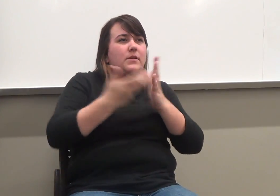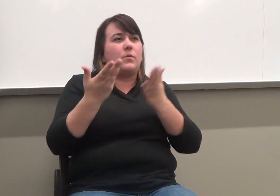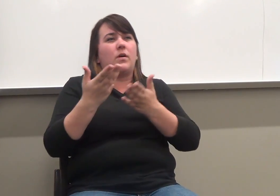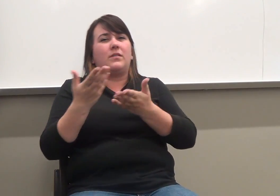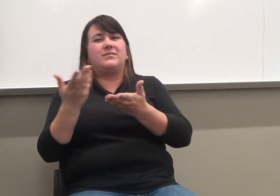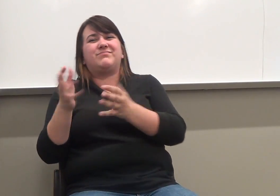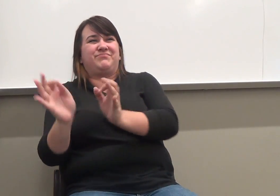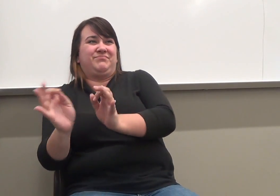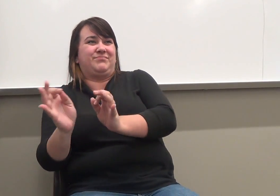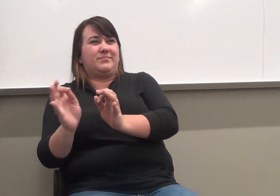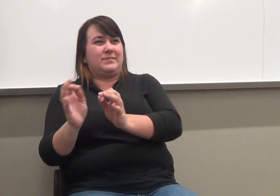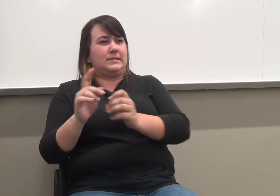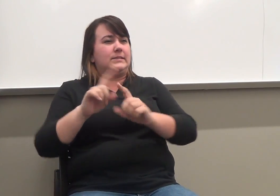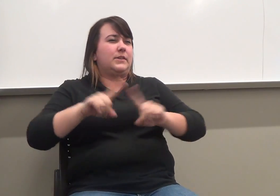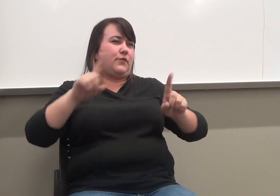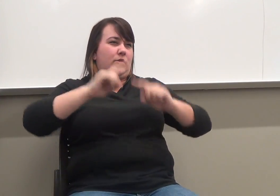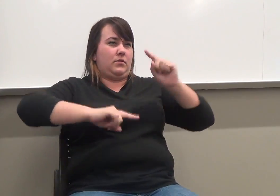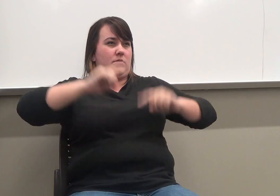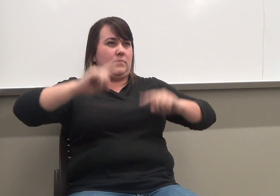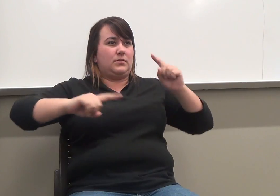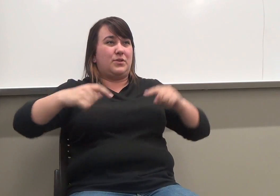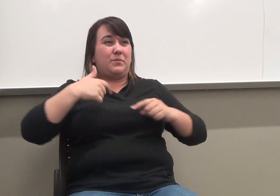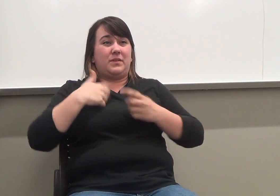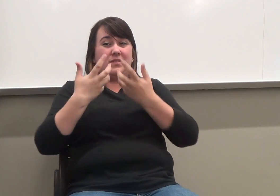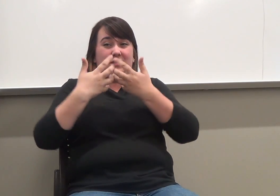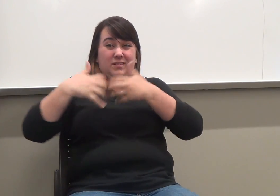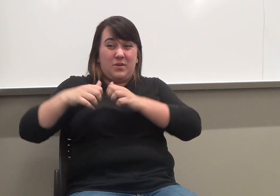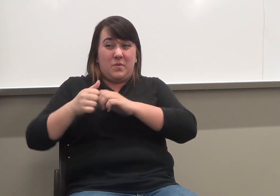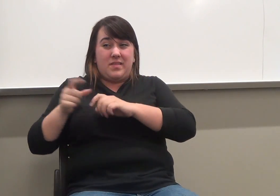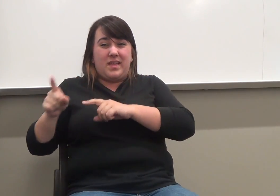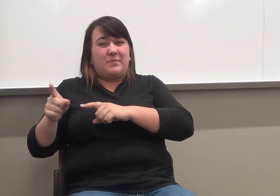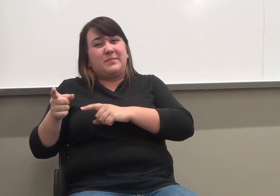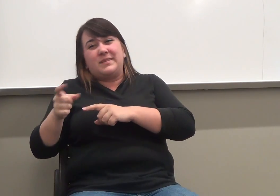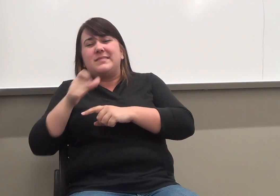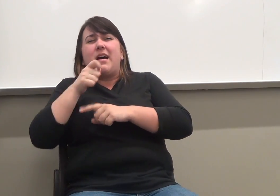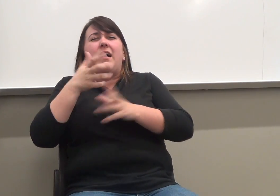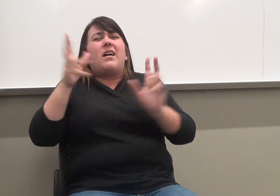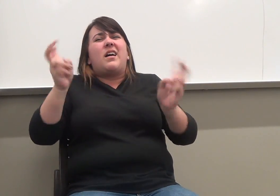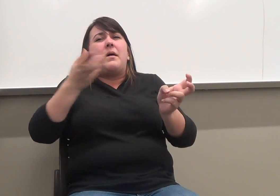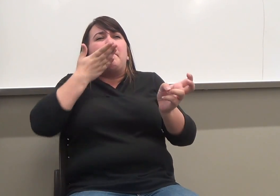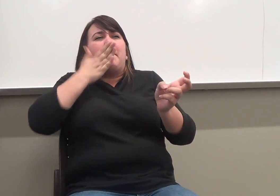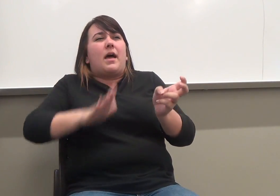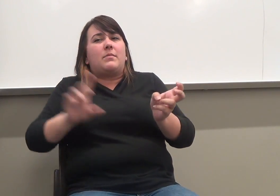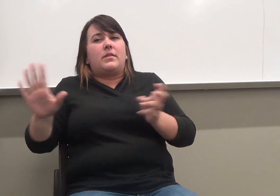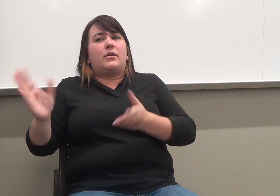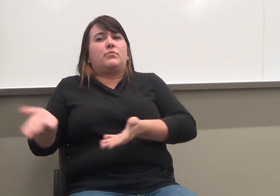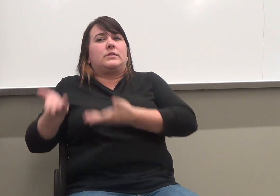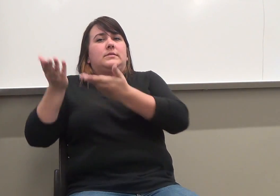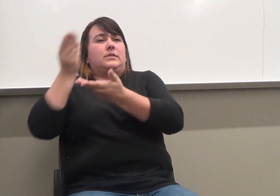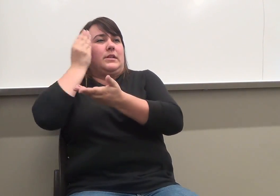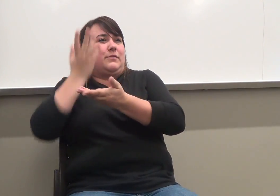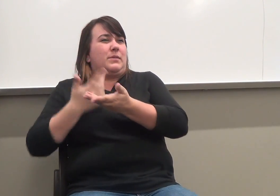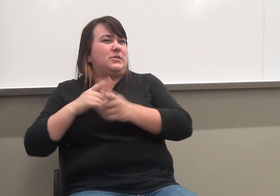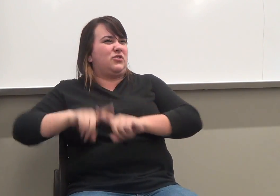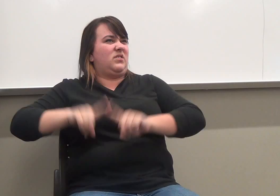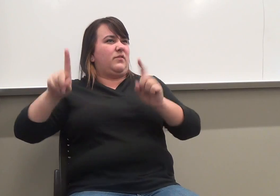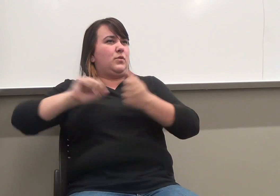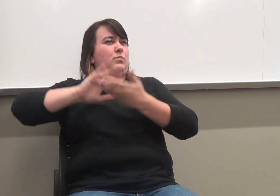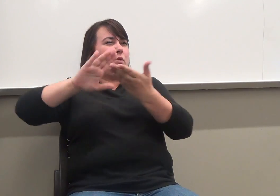me to work with what they had. I'm not saying what they had was bad, it's just that they presented it in a totally different way. So this semester, I